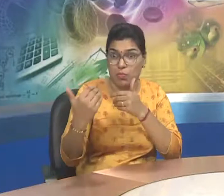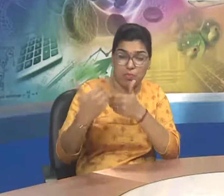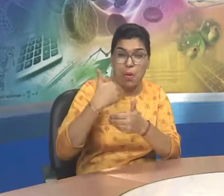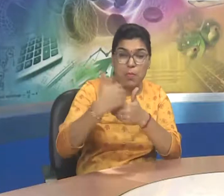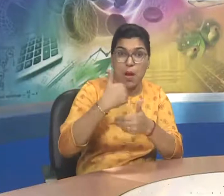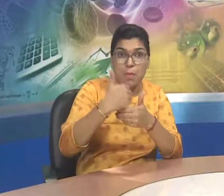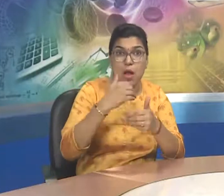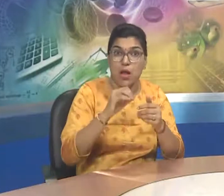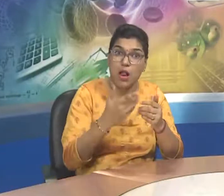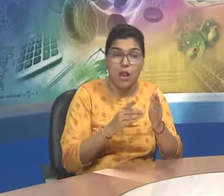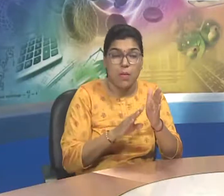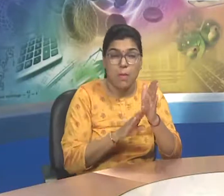increasingly difficult